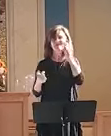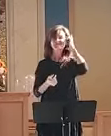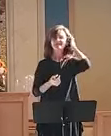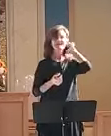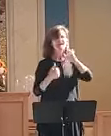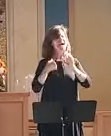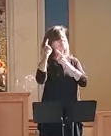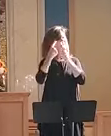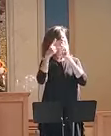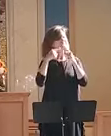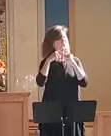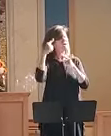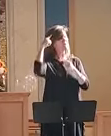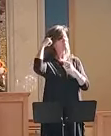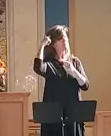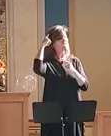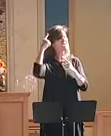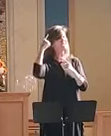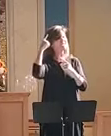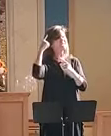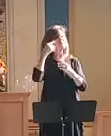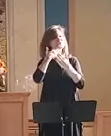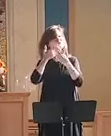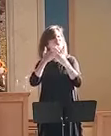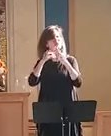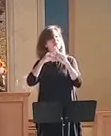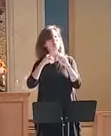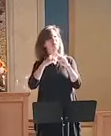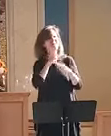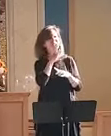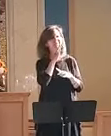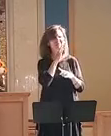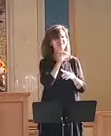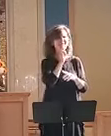I was thinking how that worked in my head, and it was not at all coming out the way it should.